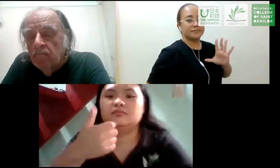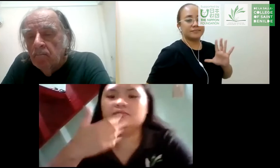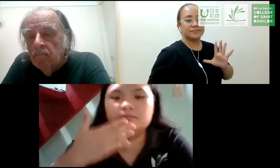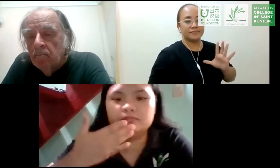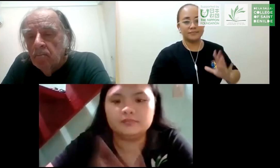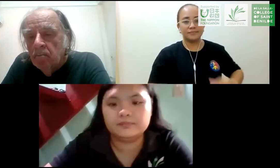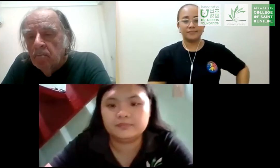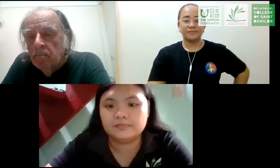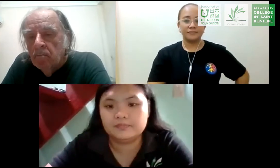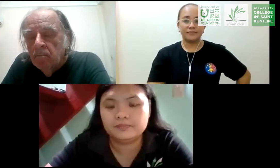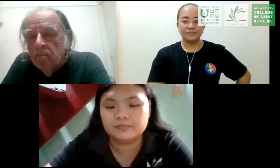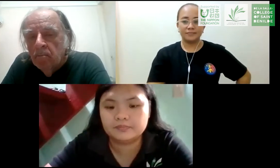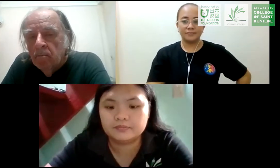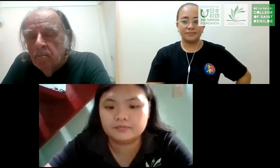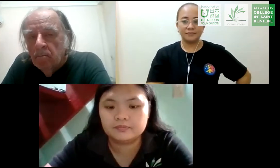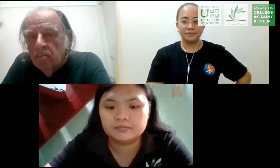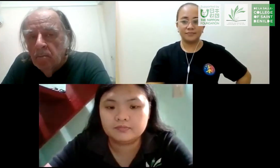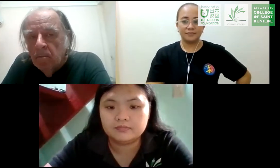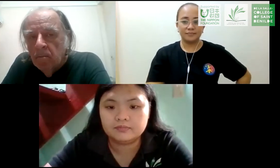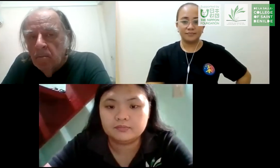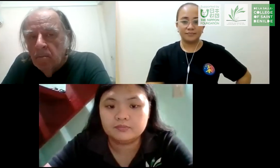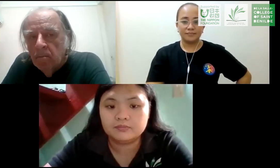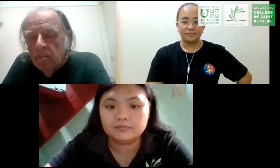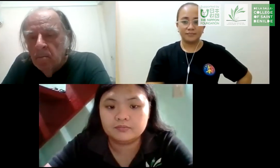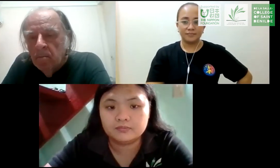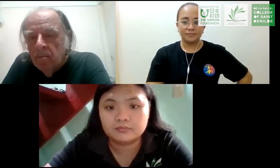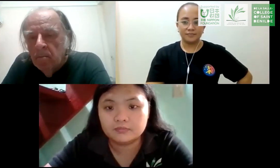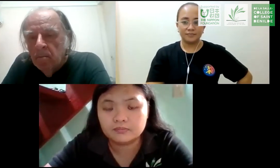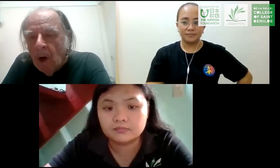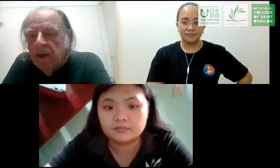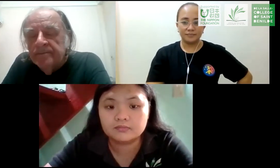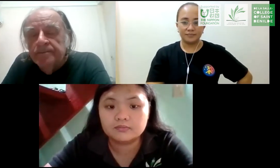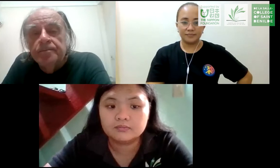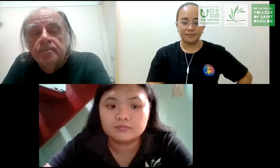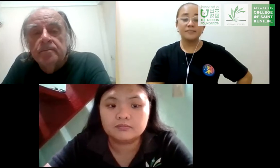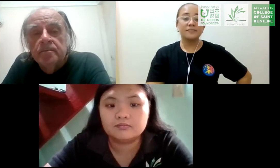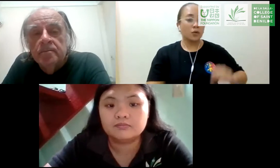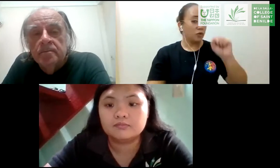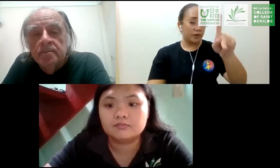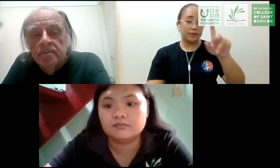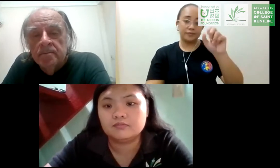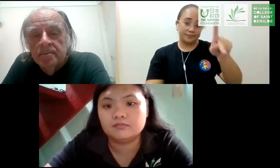I just want to show you something real quick, just for some quick feedback. Okay.